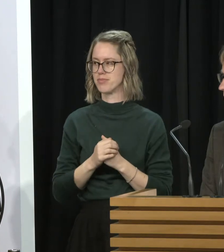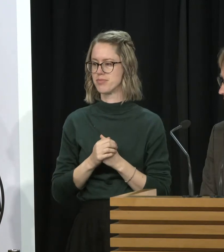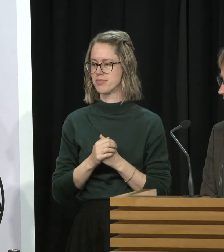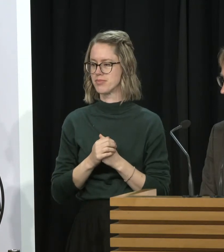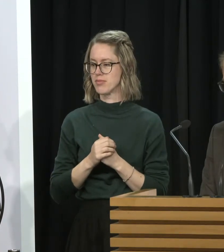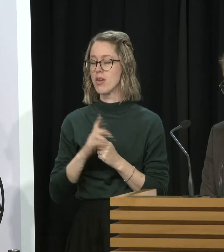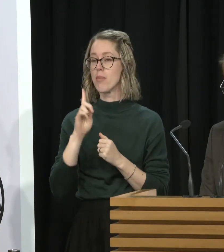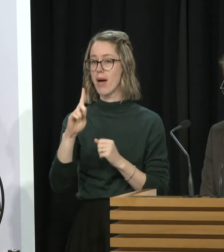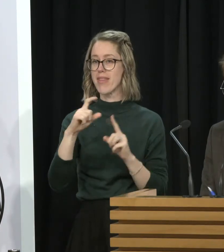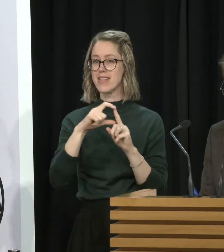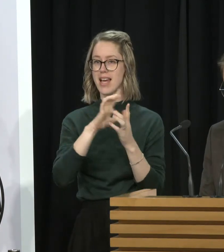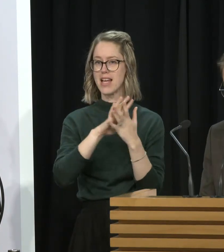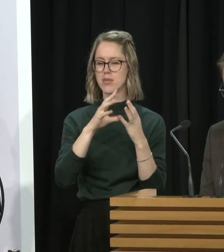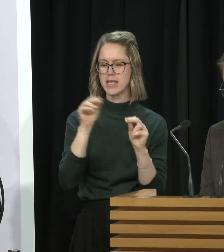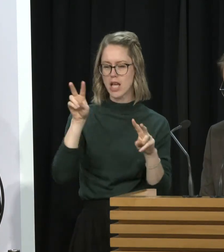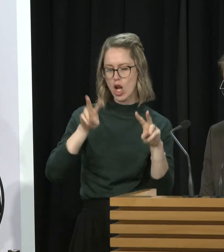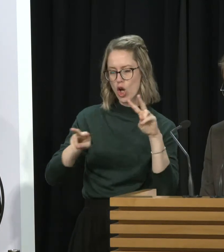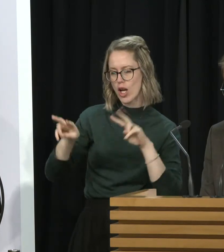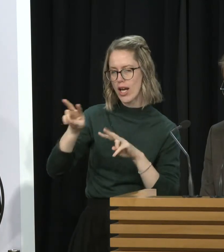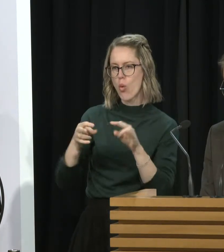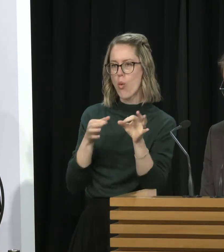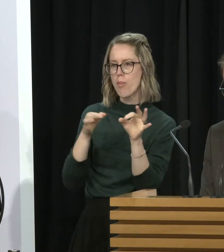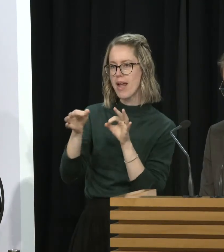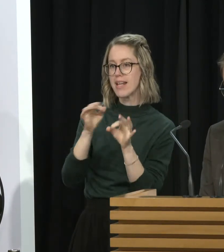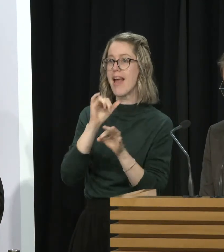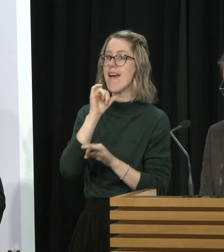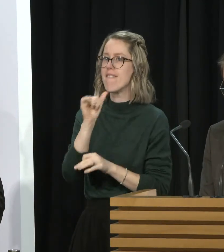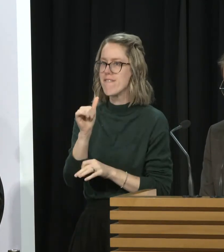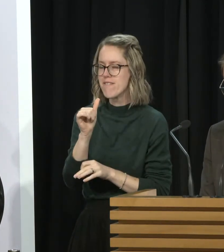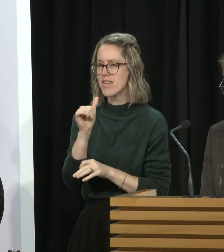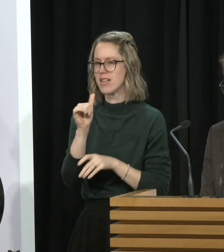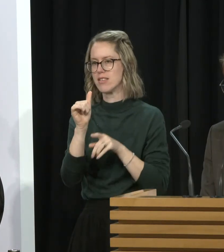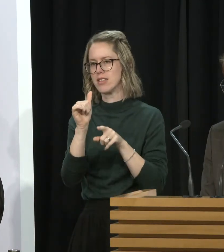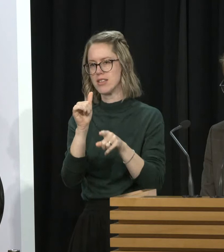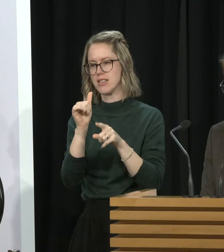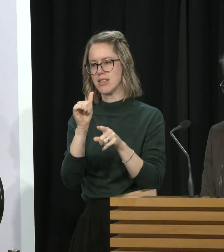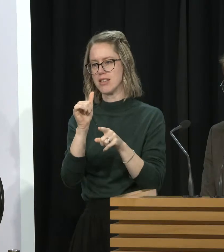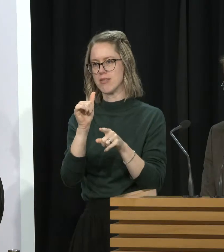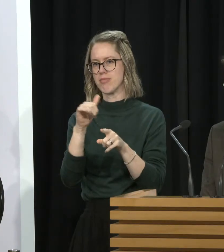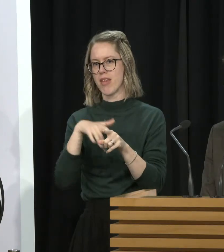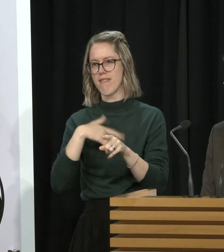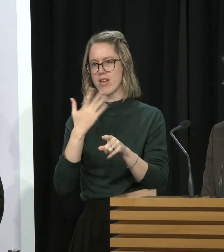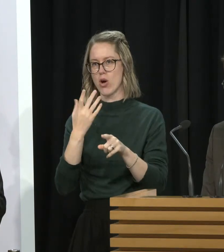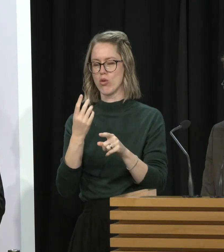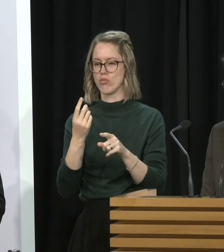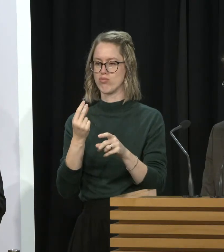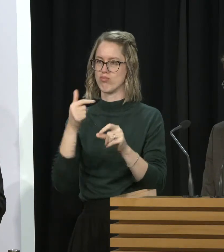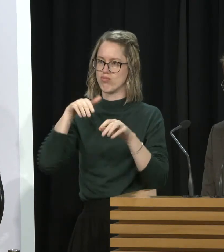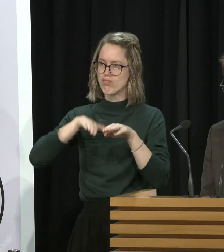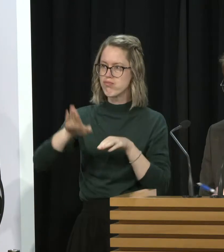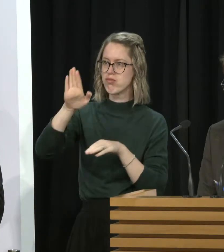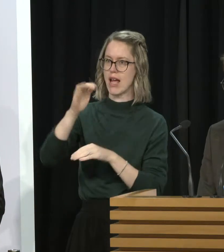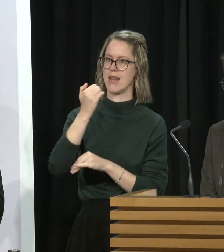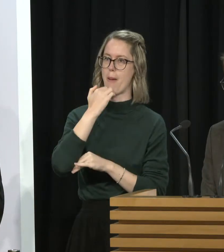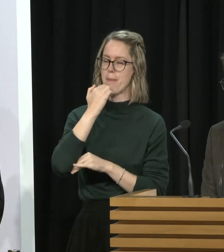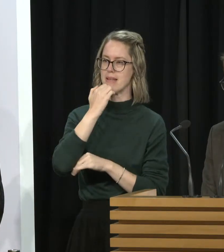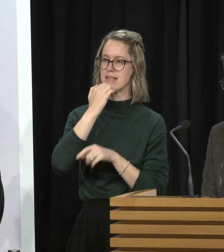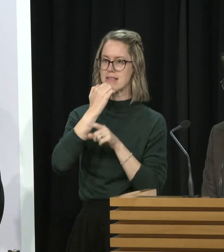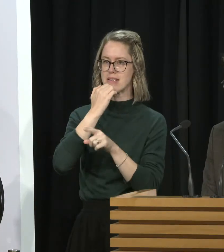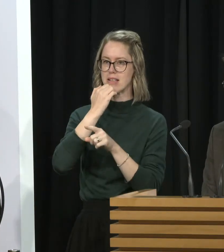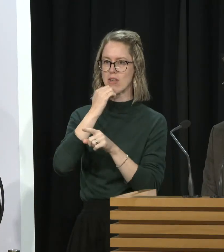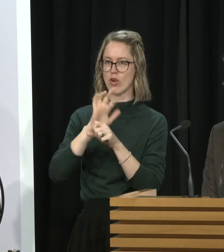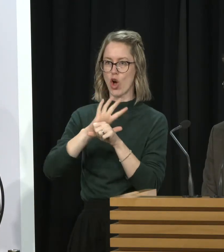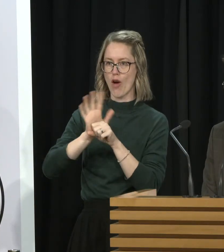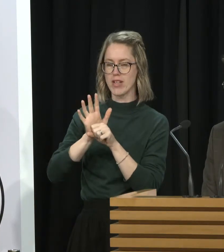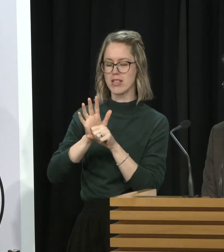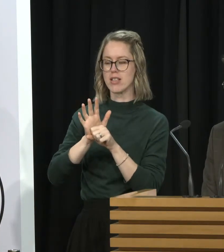haven't got our DHBs looking and planning for what they would do in the event that where they did see a sudden surge in COVID cases and they had to deal